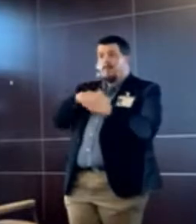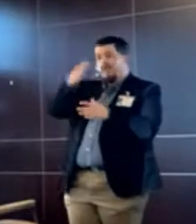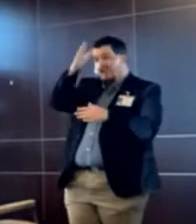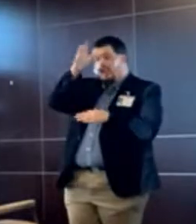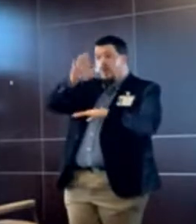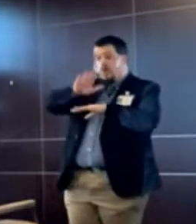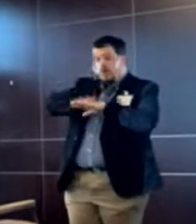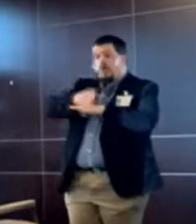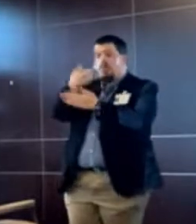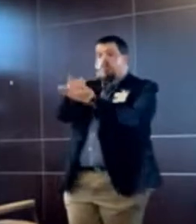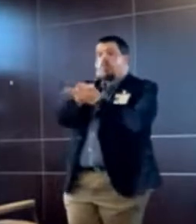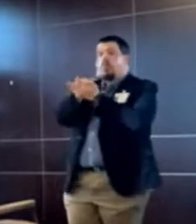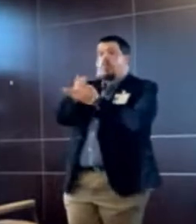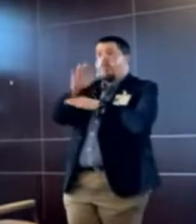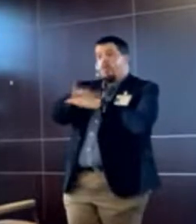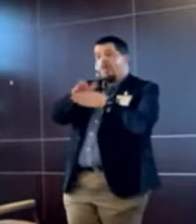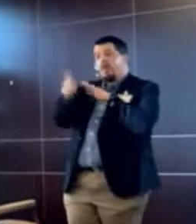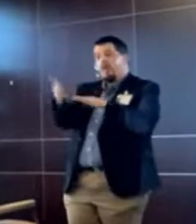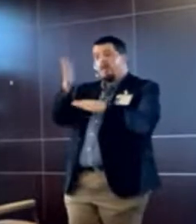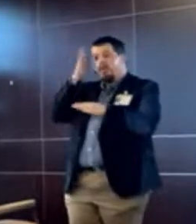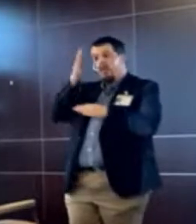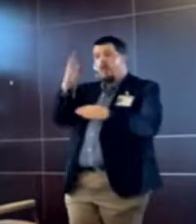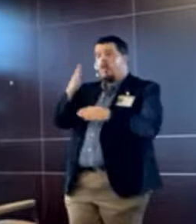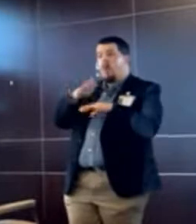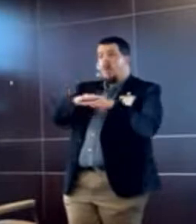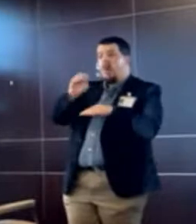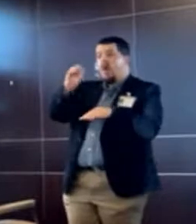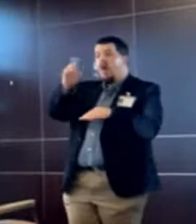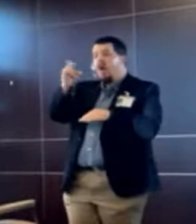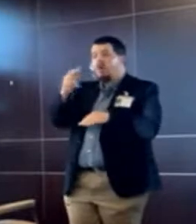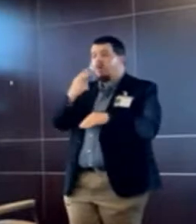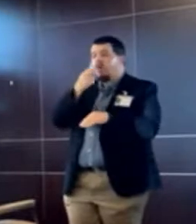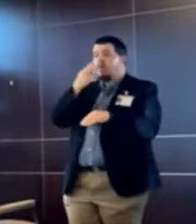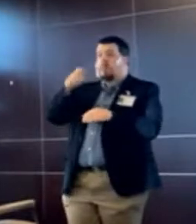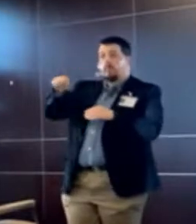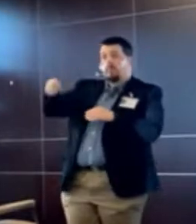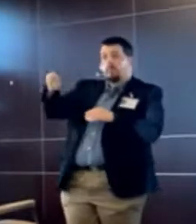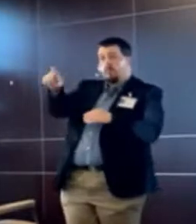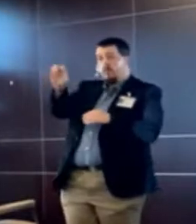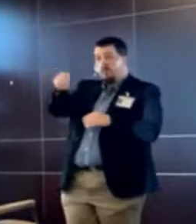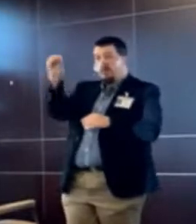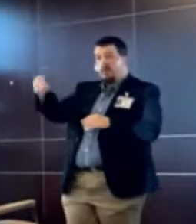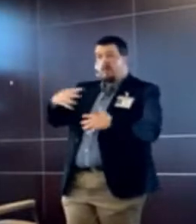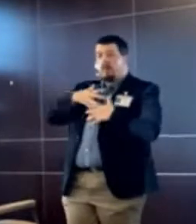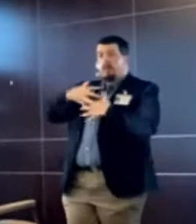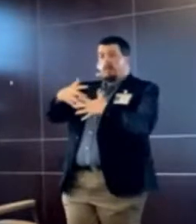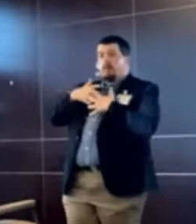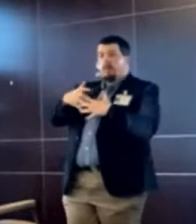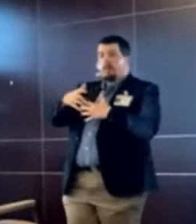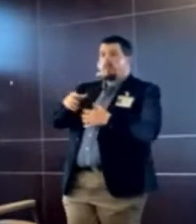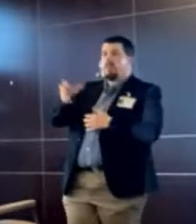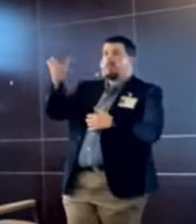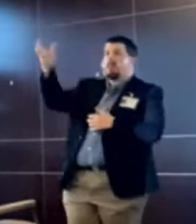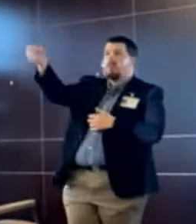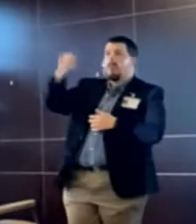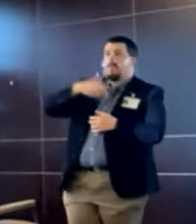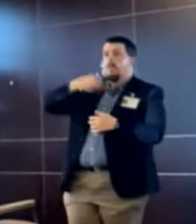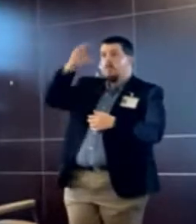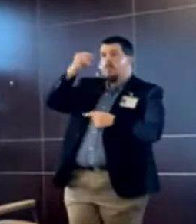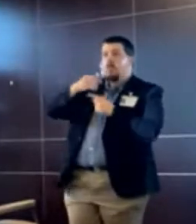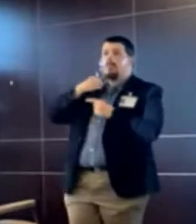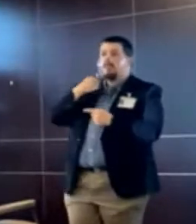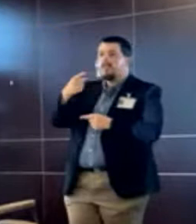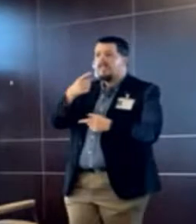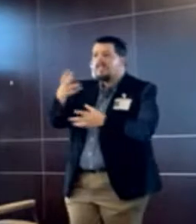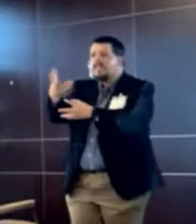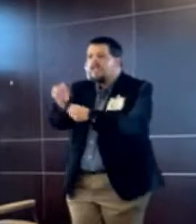literal deathbed, on high flow oxygen, pumped all the way in a rebreather, reached up and grabbed my brother by the collar and said,